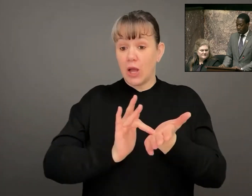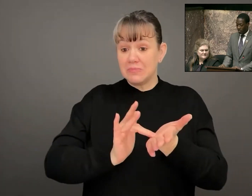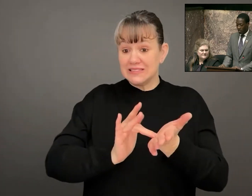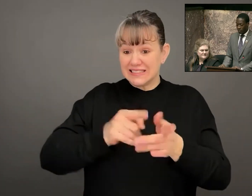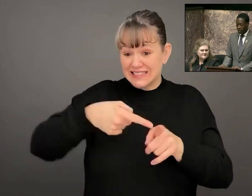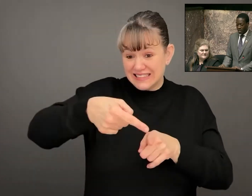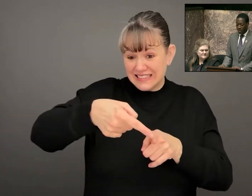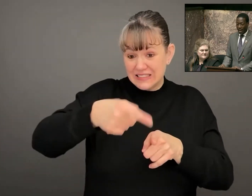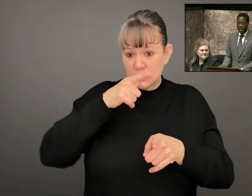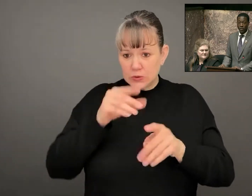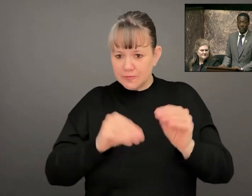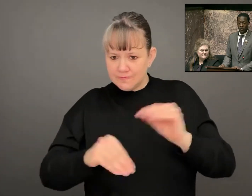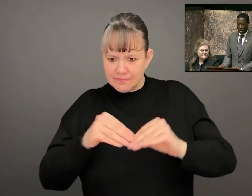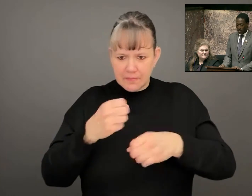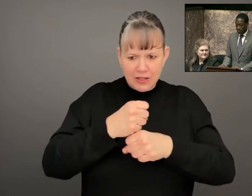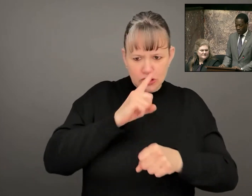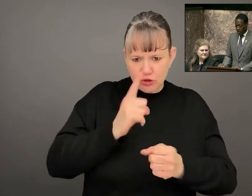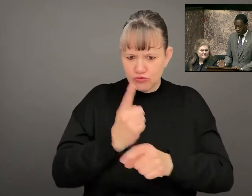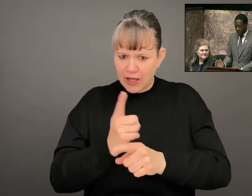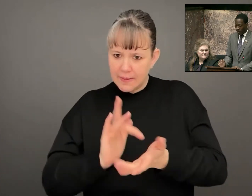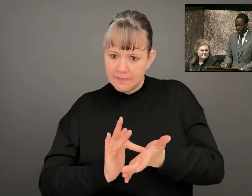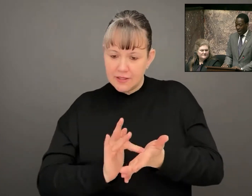medical stenographer keeping accurate